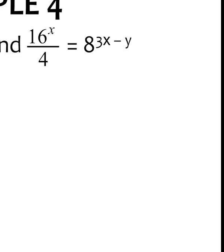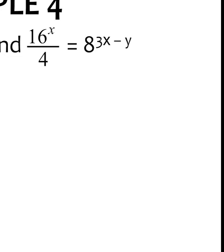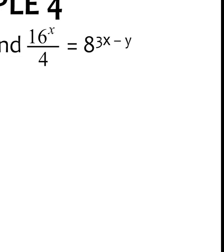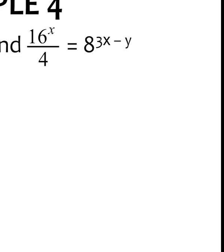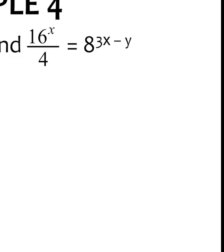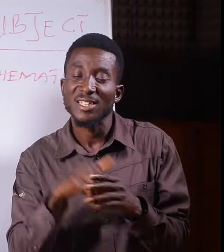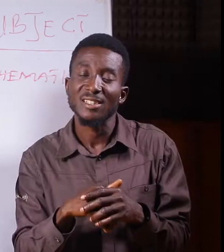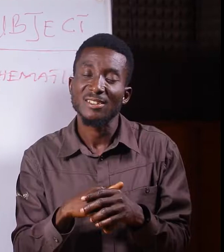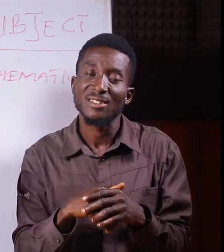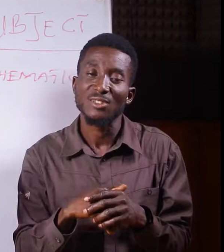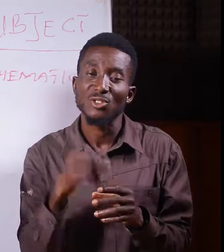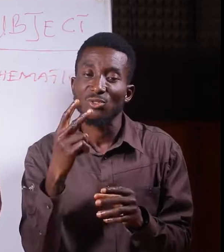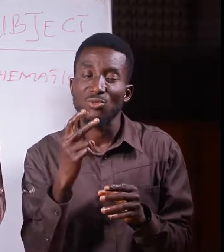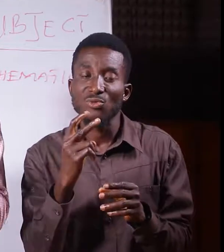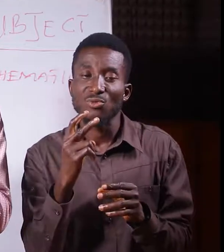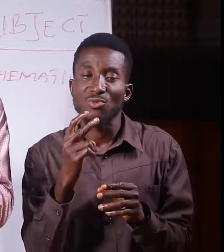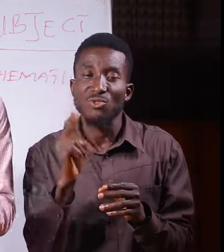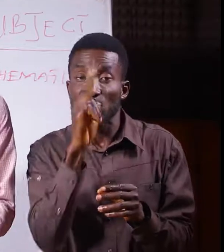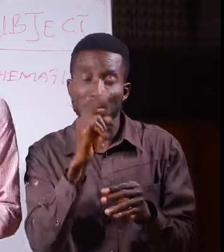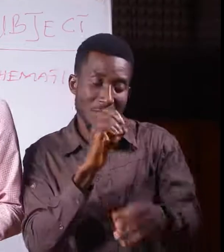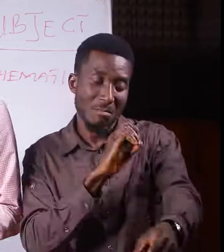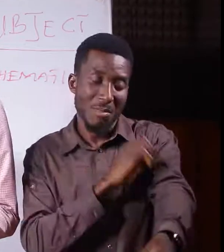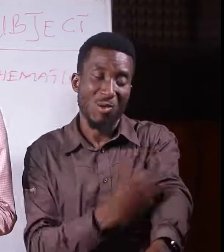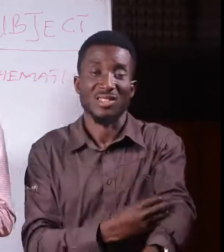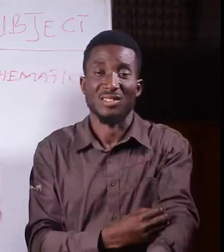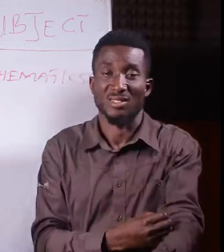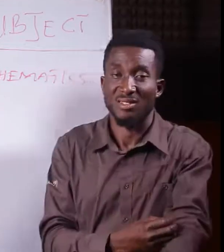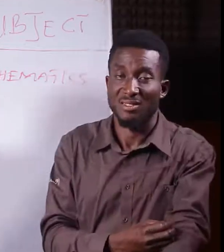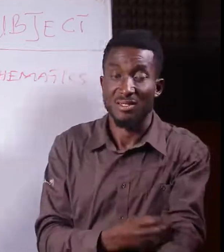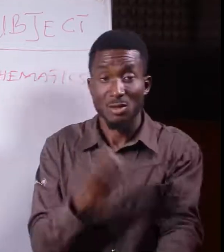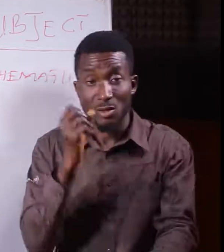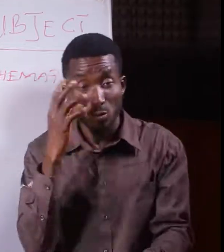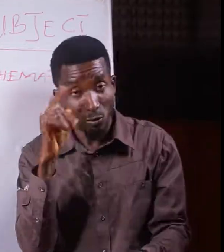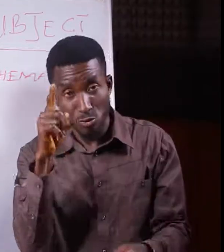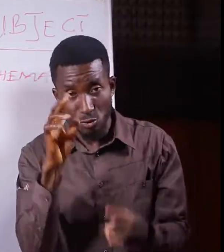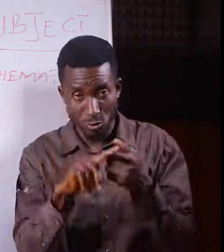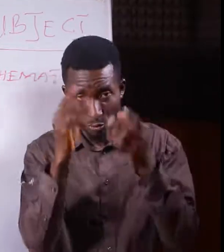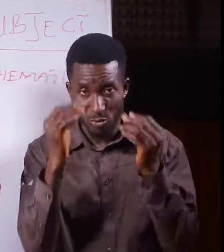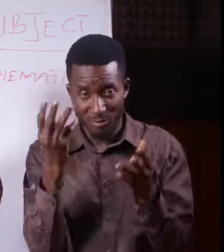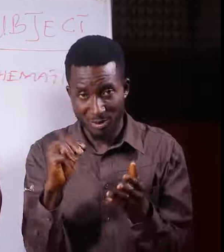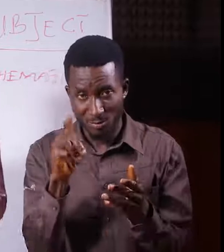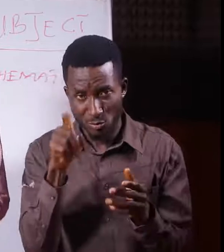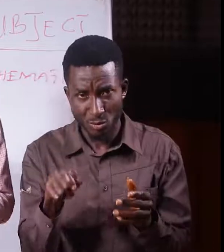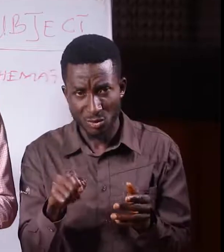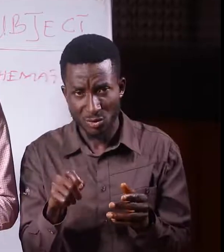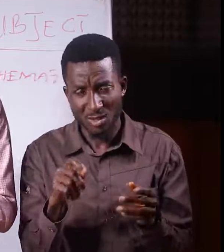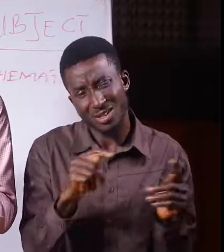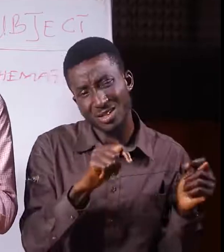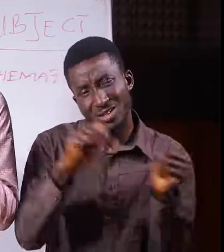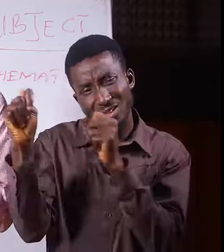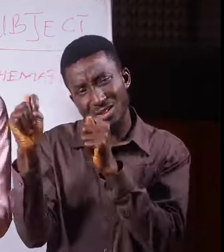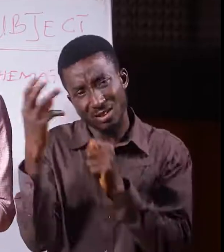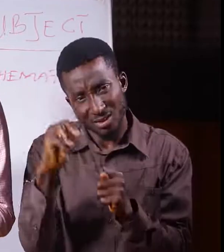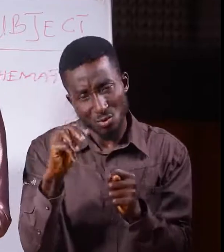in exponential form. That means they are written using powers. So for you to solve them, you must translate them, or